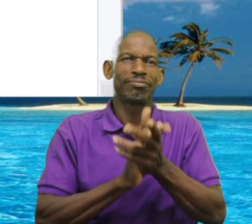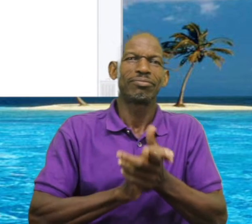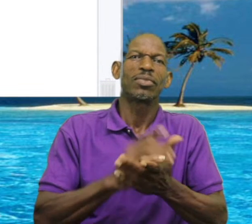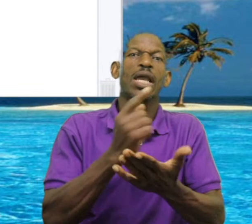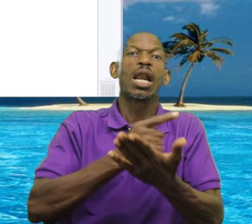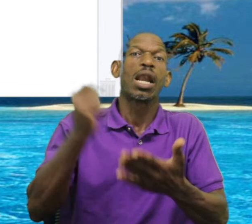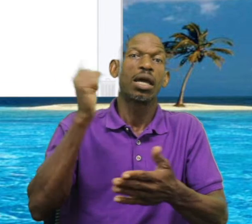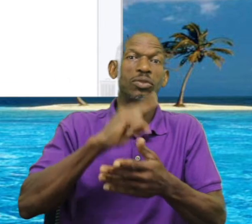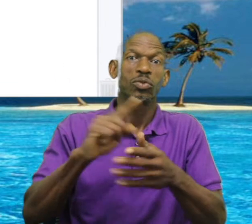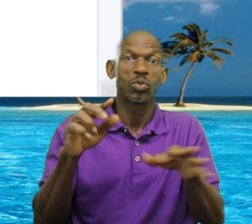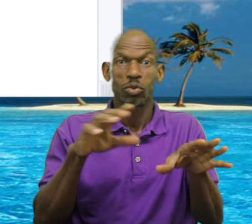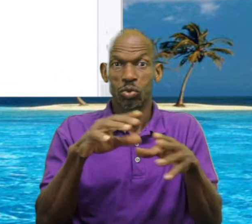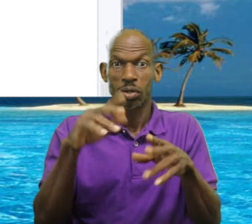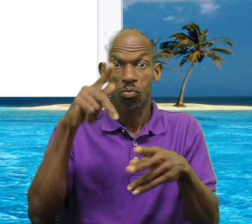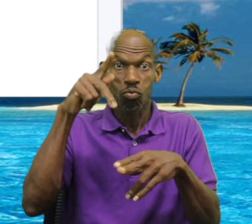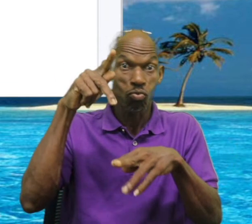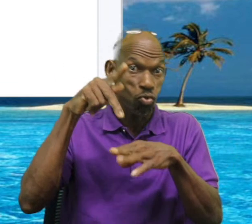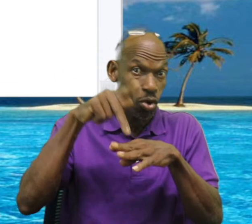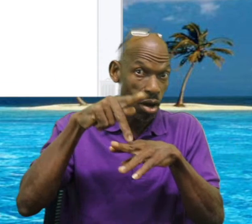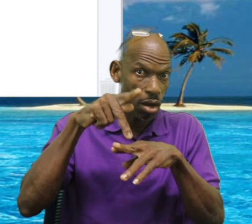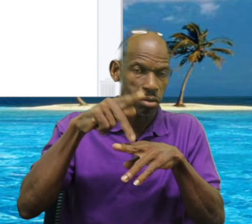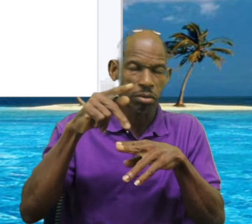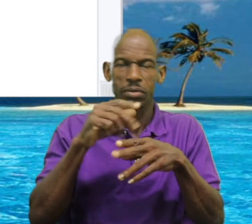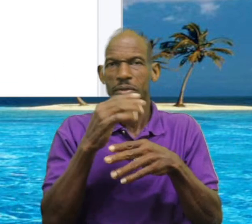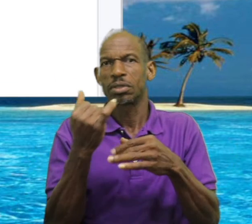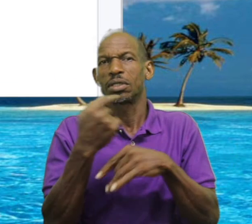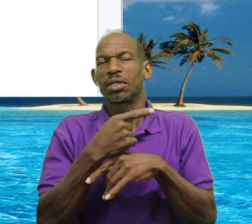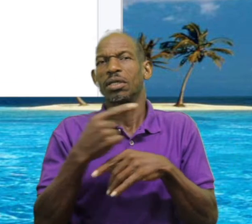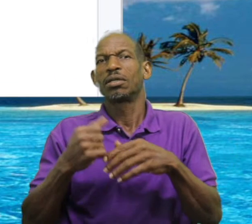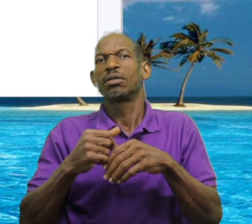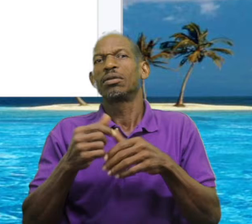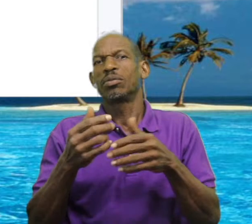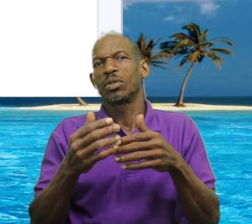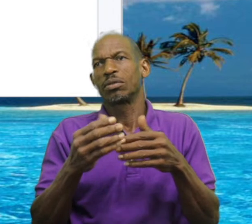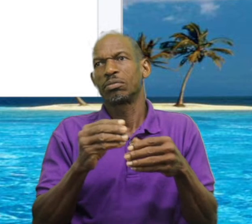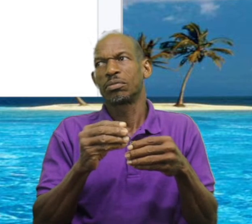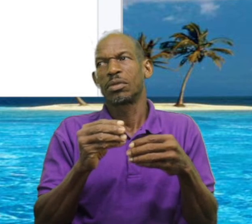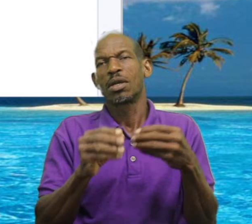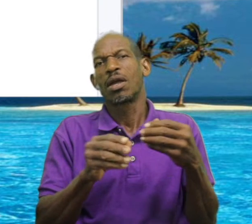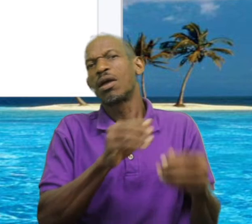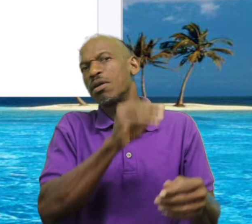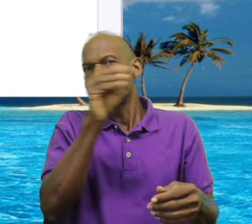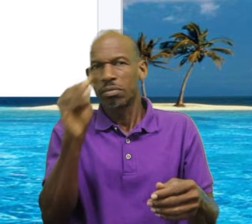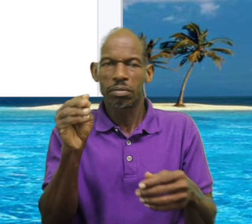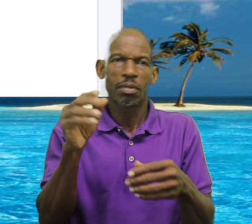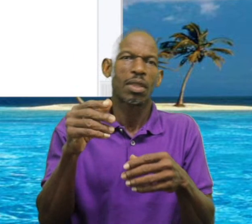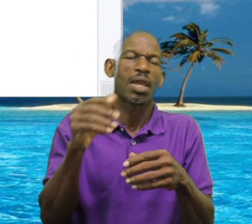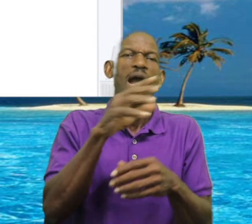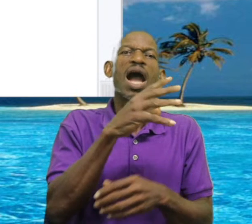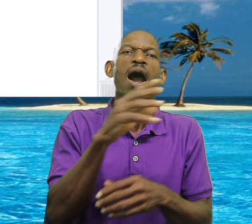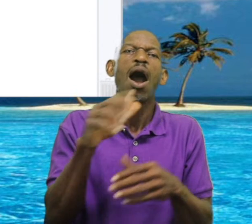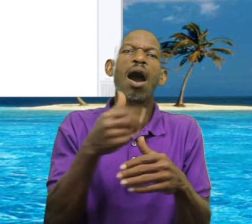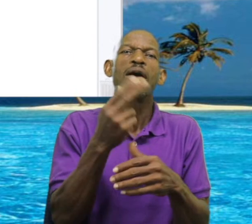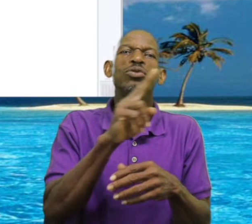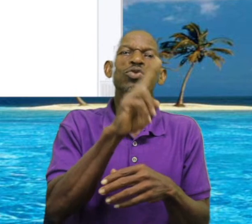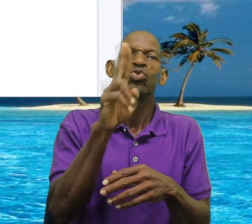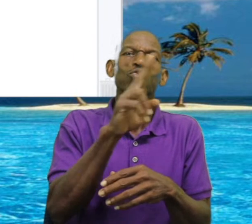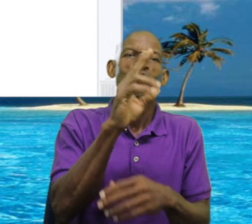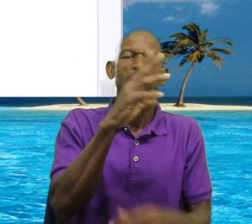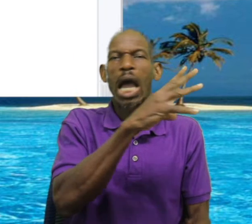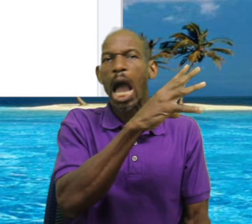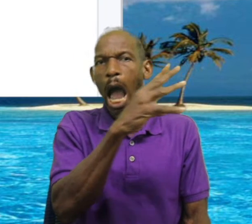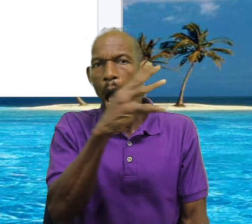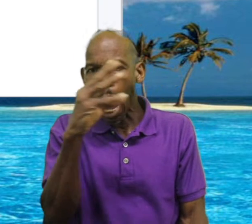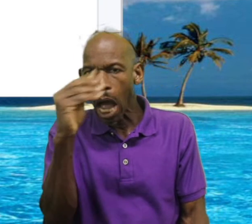doing pronouns. We did pronouns for a while, and today we're going to just move on to a new topic, which is using and.